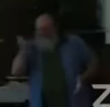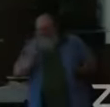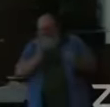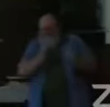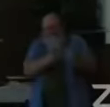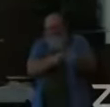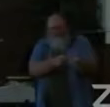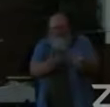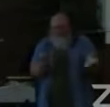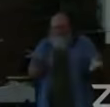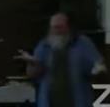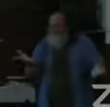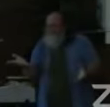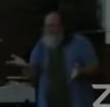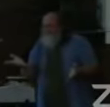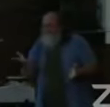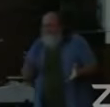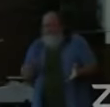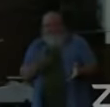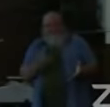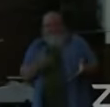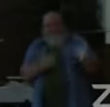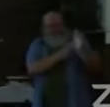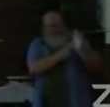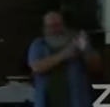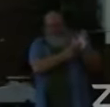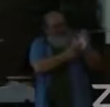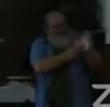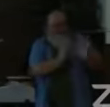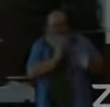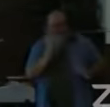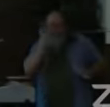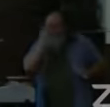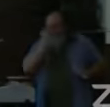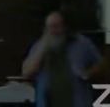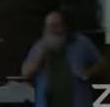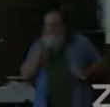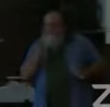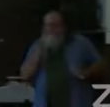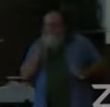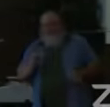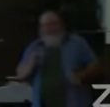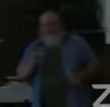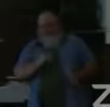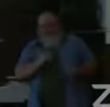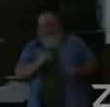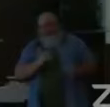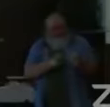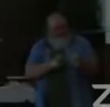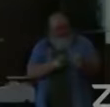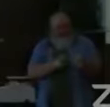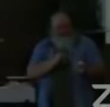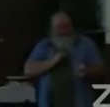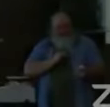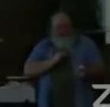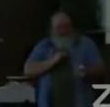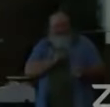There you go. Some of us, to look good, I do it so I can keep eating meat.